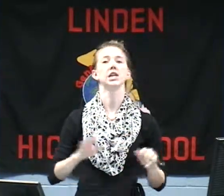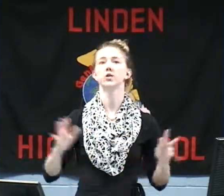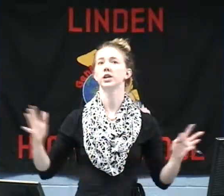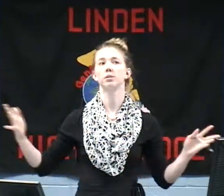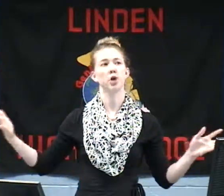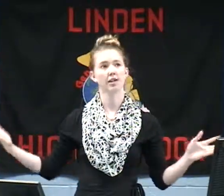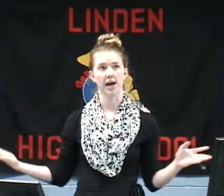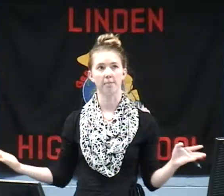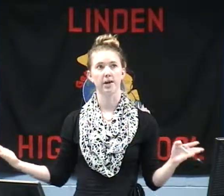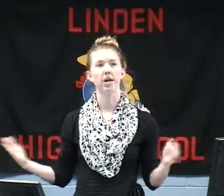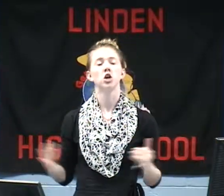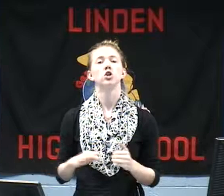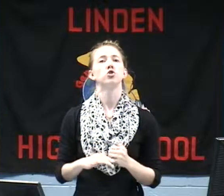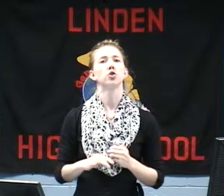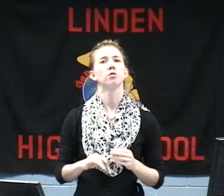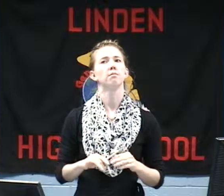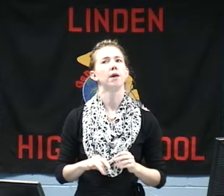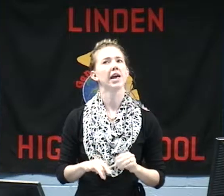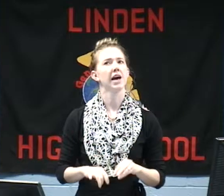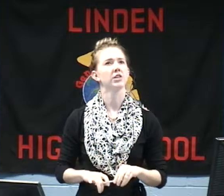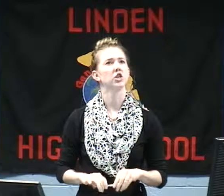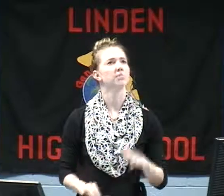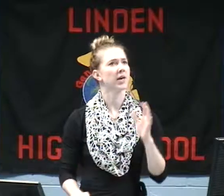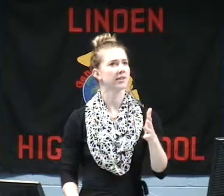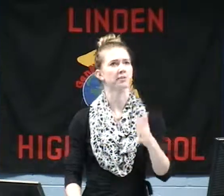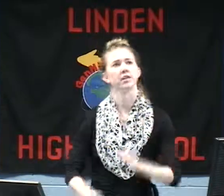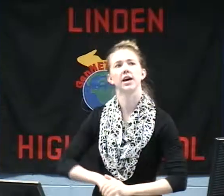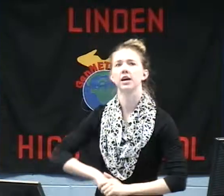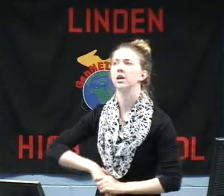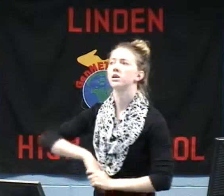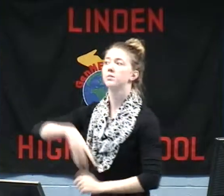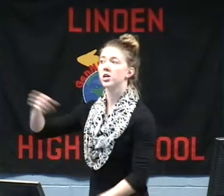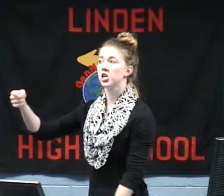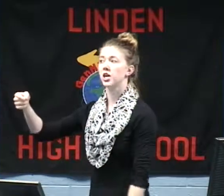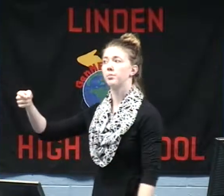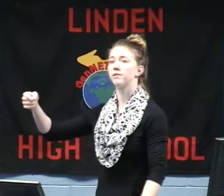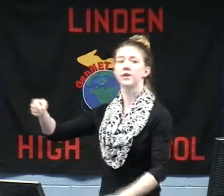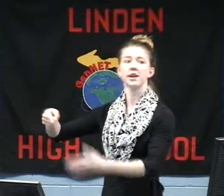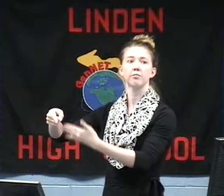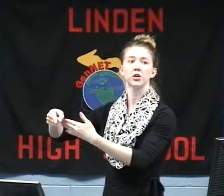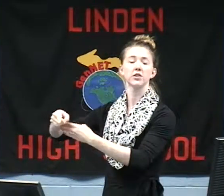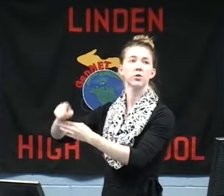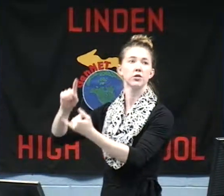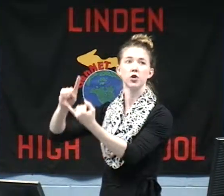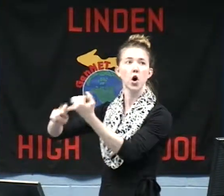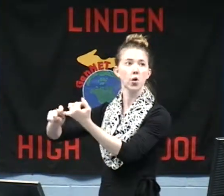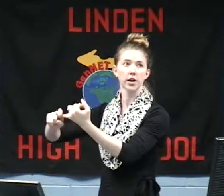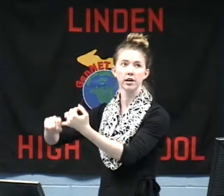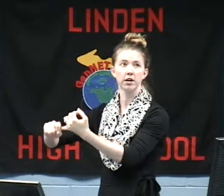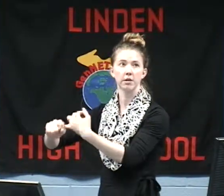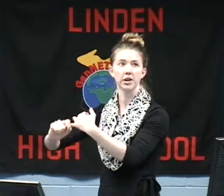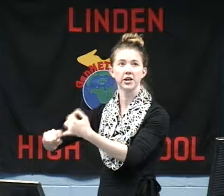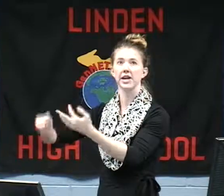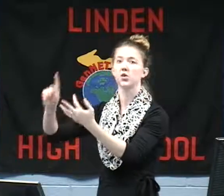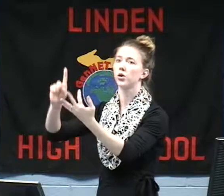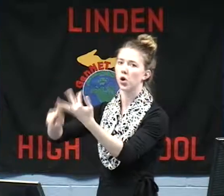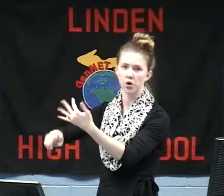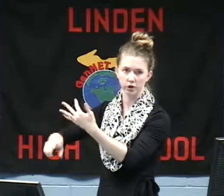really broad topic. So you might have to just pick something like speech therapy for a deaf person with no hearing aids or no cochlear